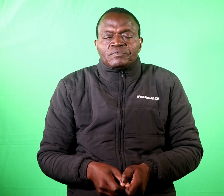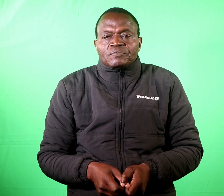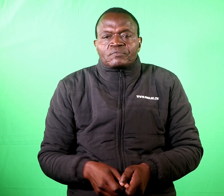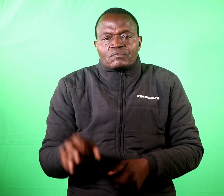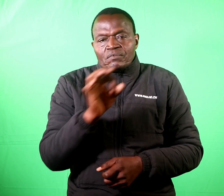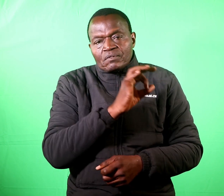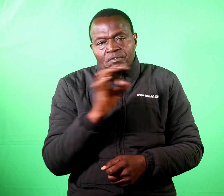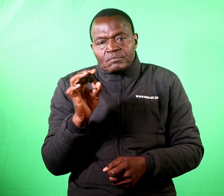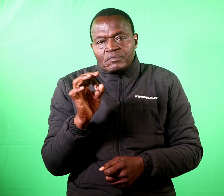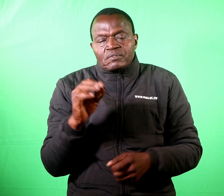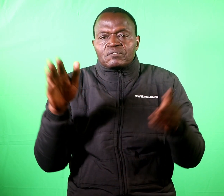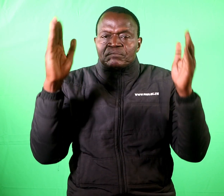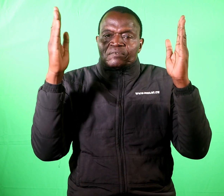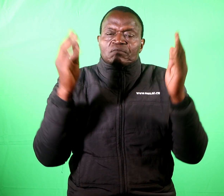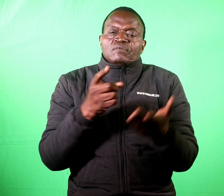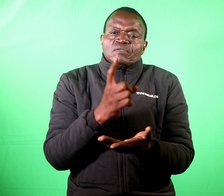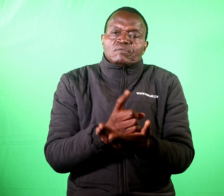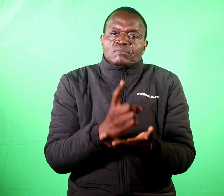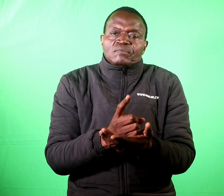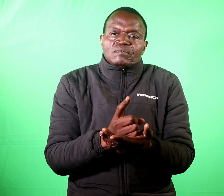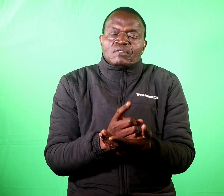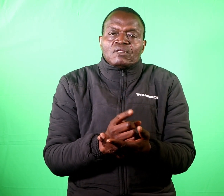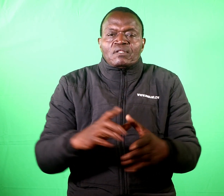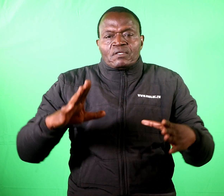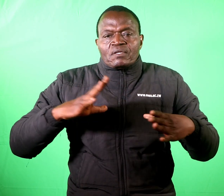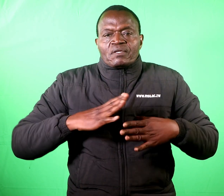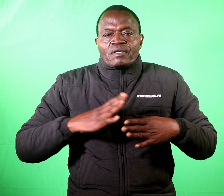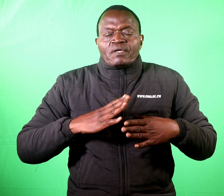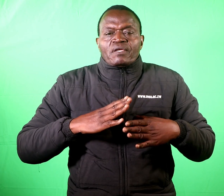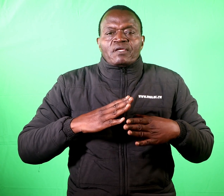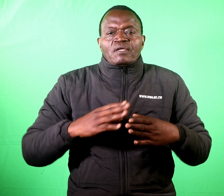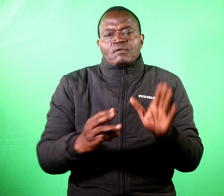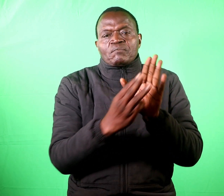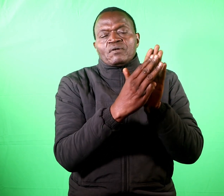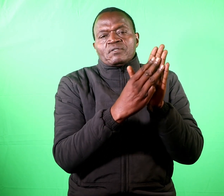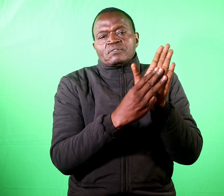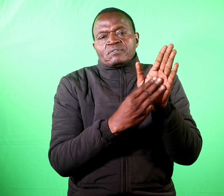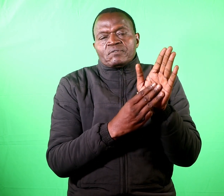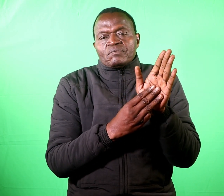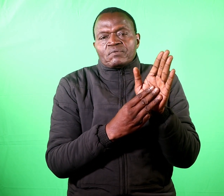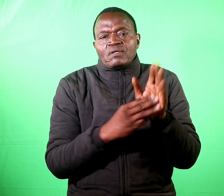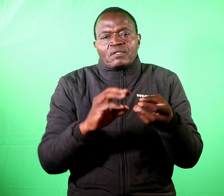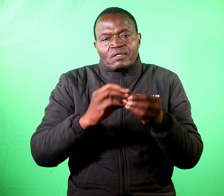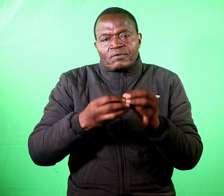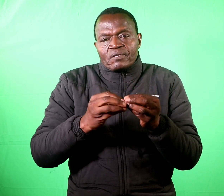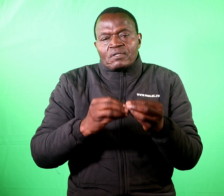Government is commended for implementing the necessary progressive policies and creating a